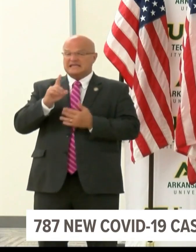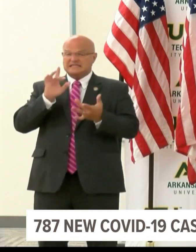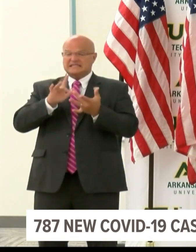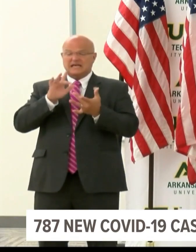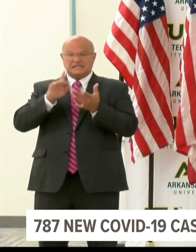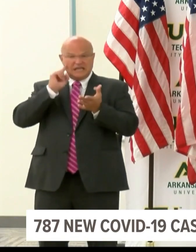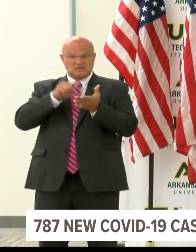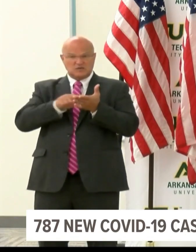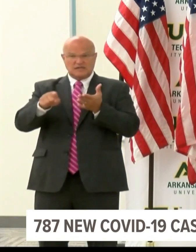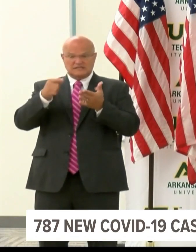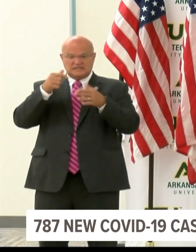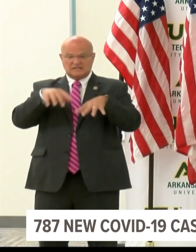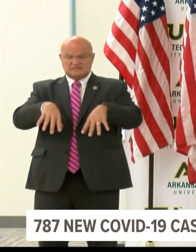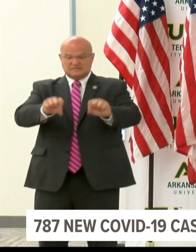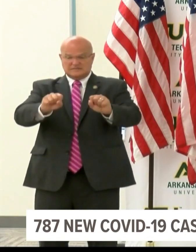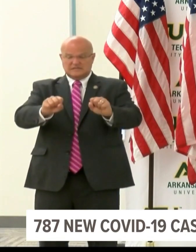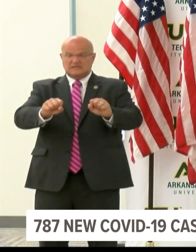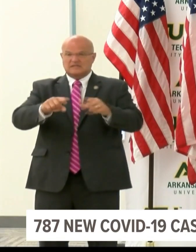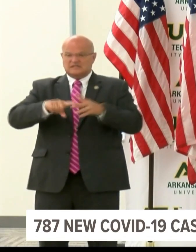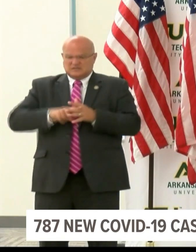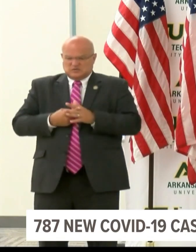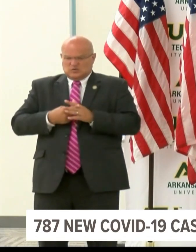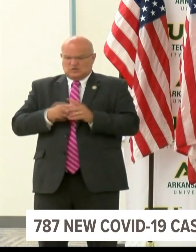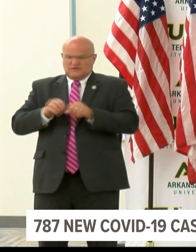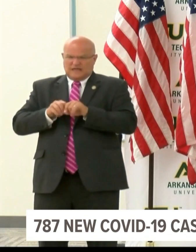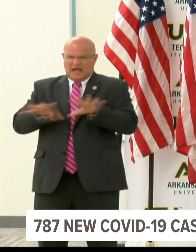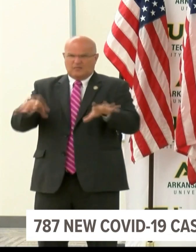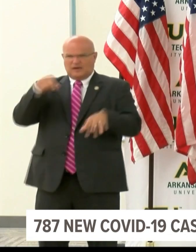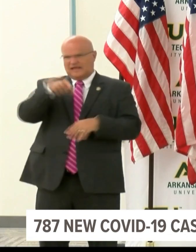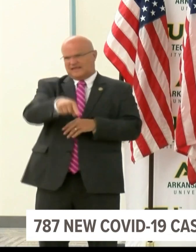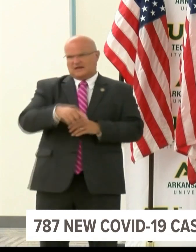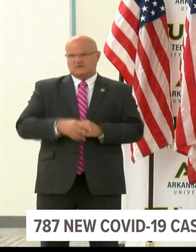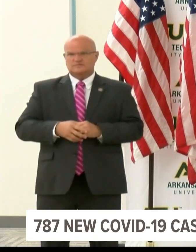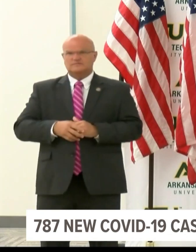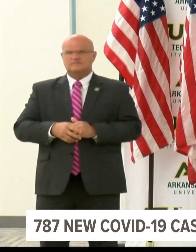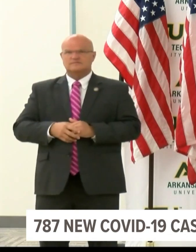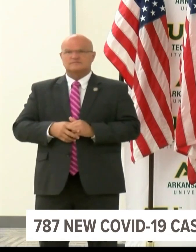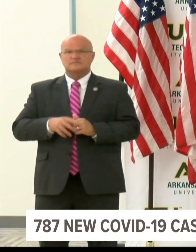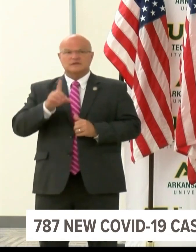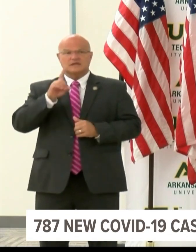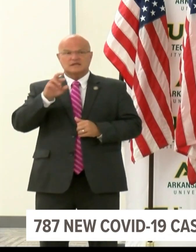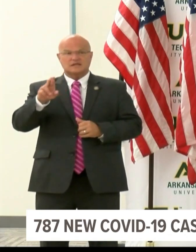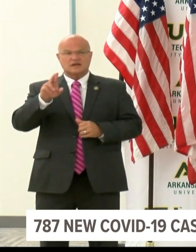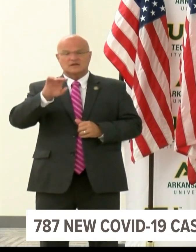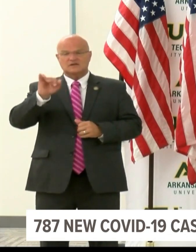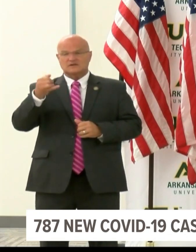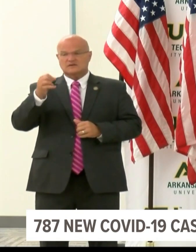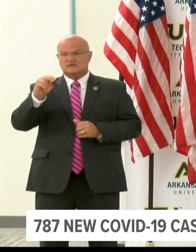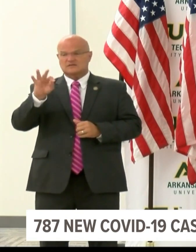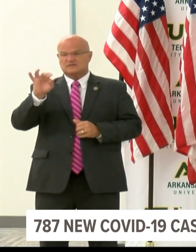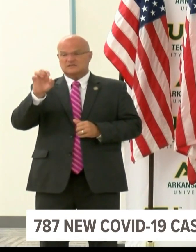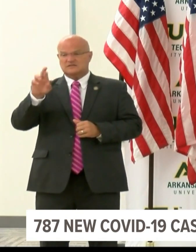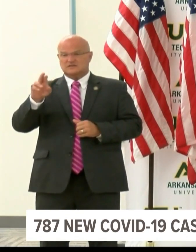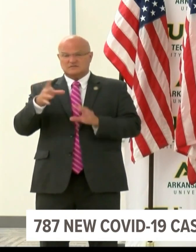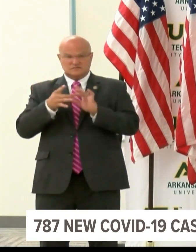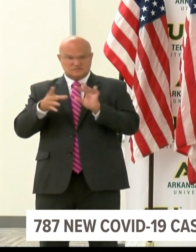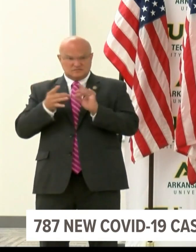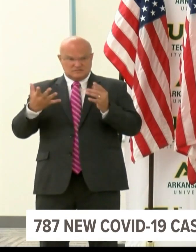contact tracing underway to determine the source of the outbreak there? Dr. Dillahay, do you have any light to shed on any of